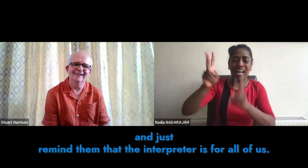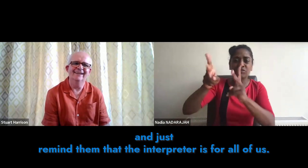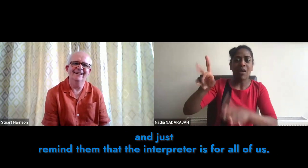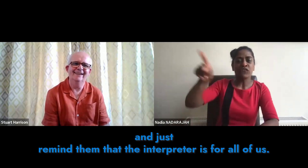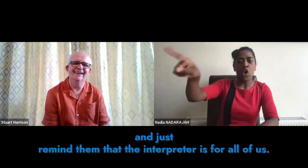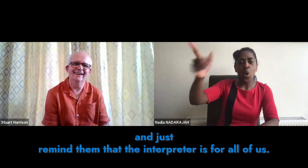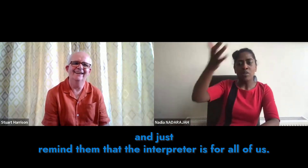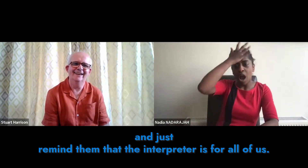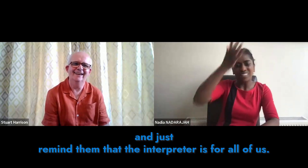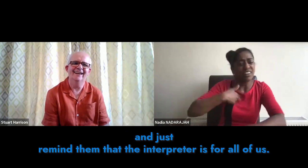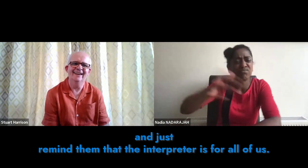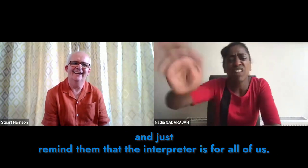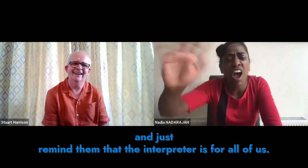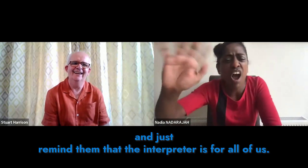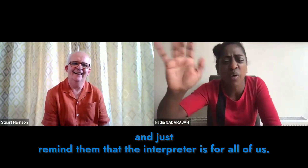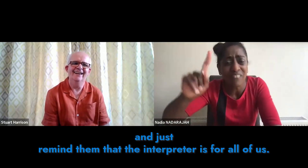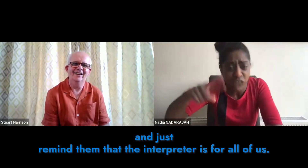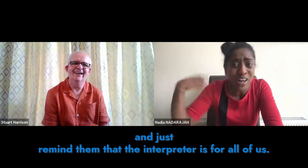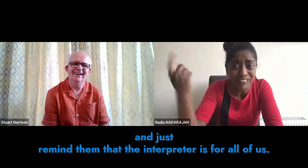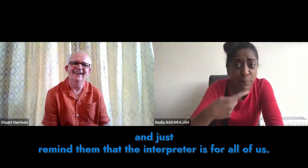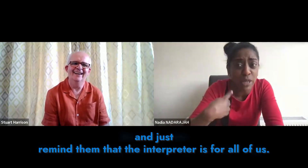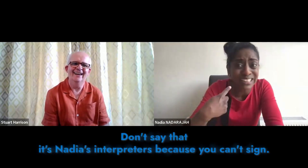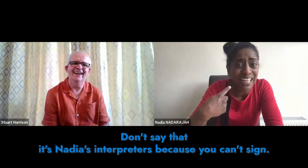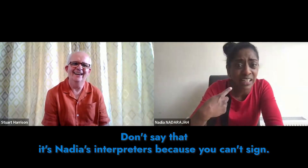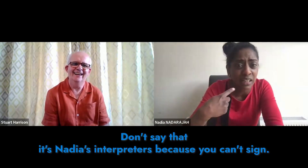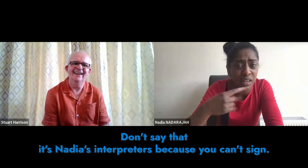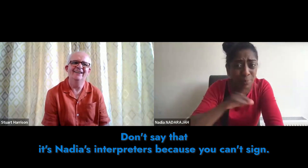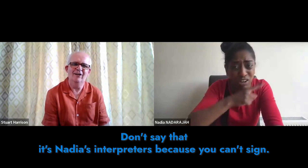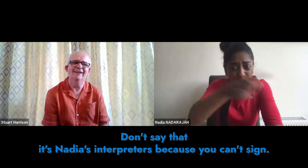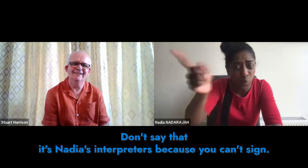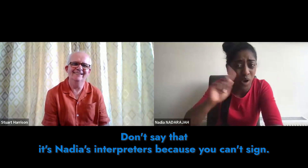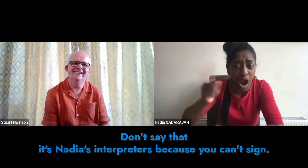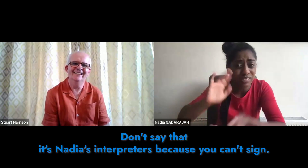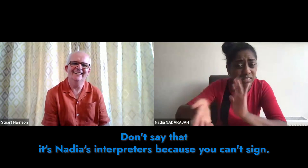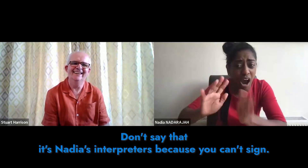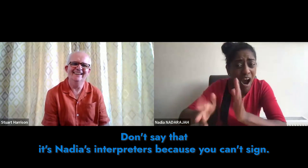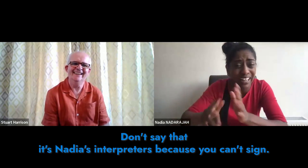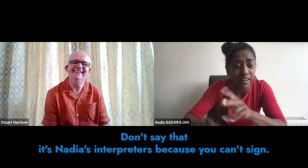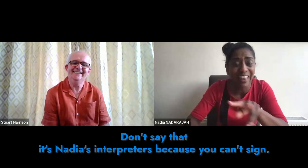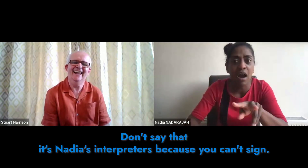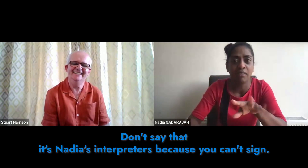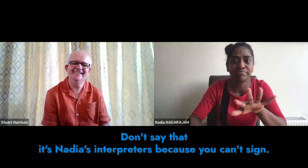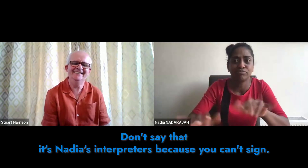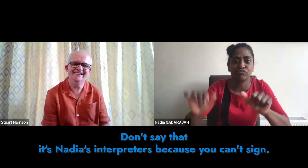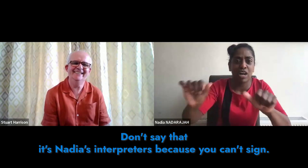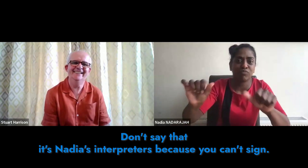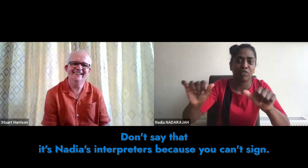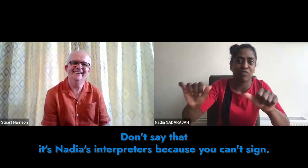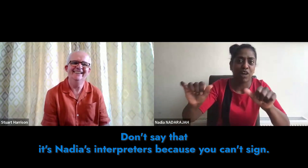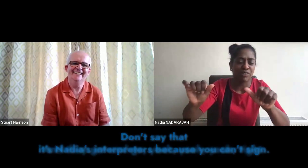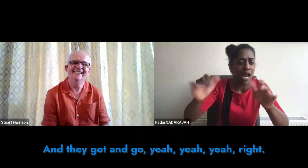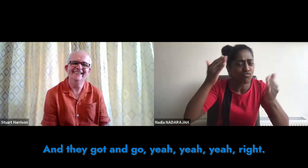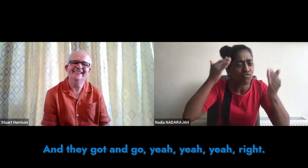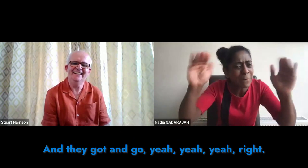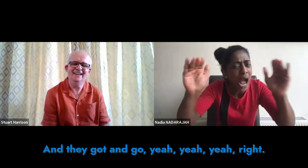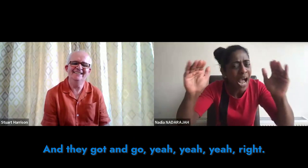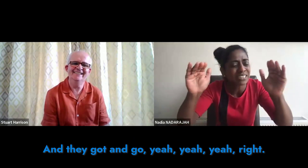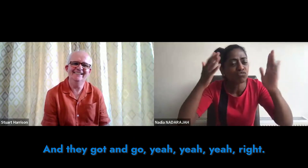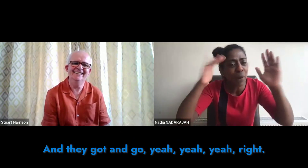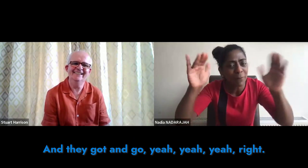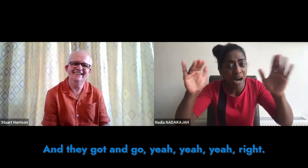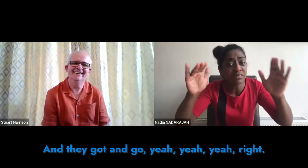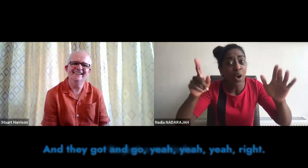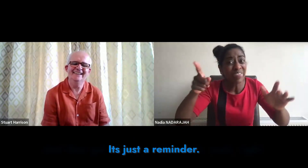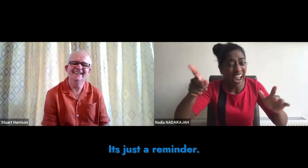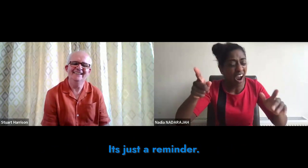remind them that the interpreter is for all of us. Don't say that it's Nadia's interpreters because you can't sign and they got to go, yeah,